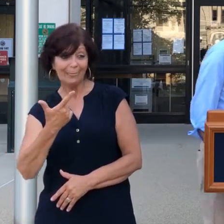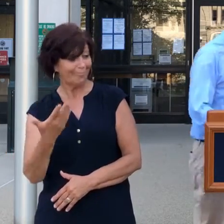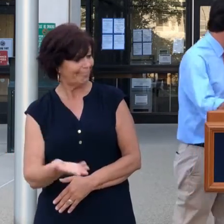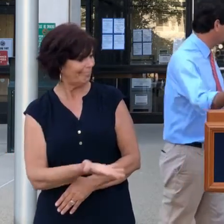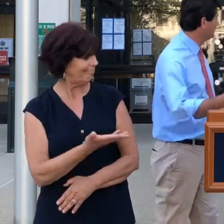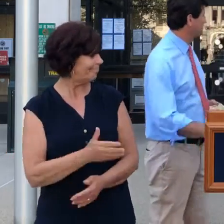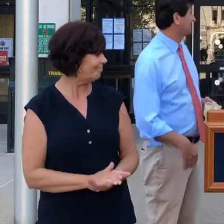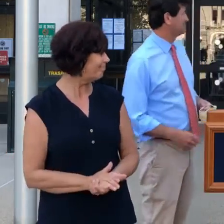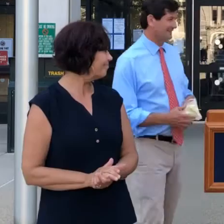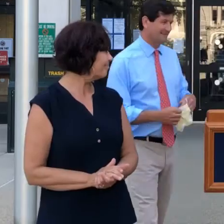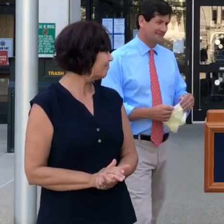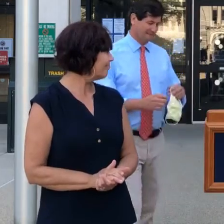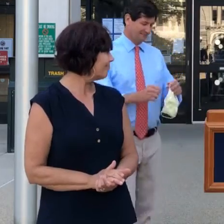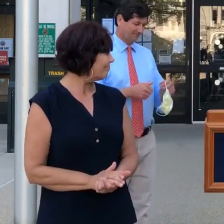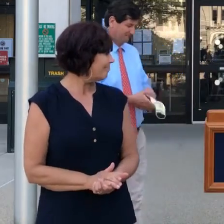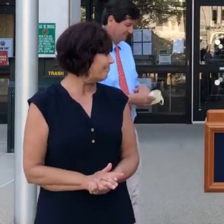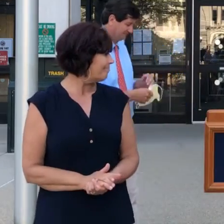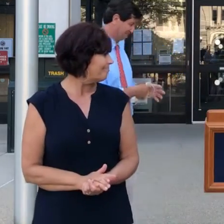it's all yours.